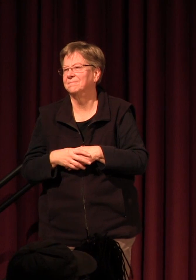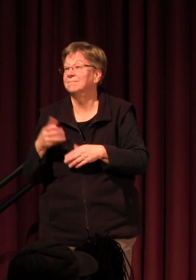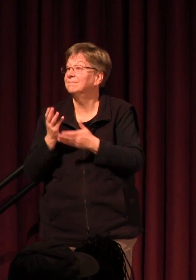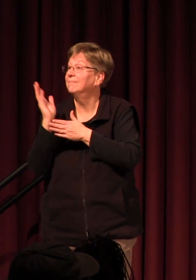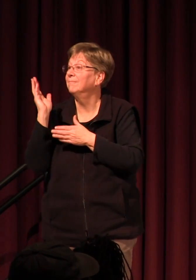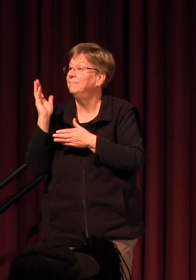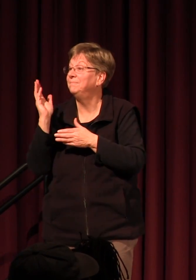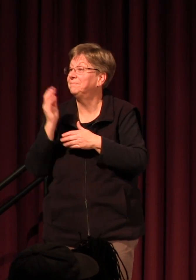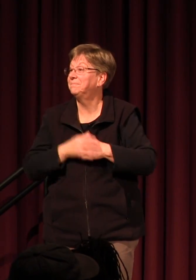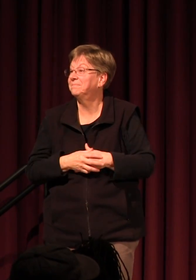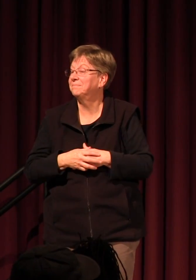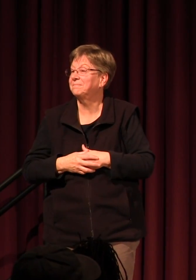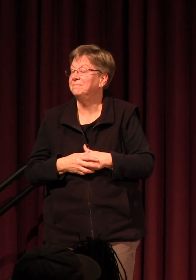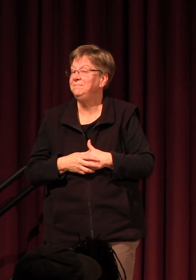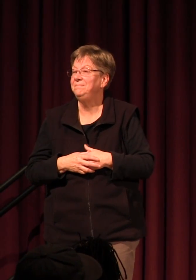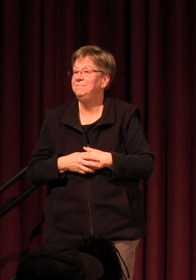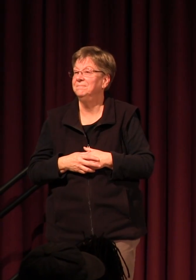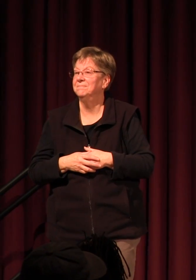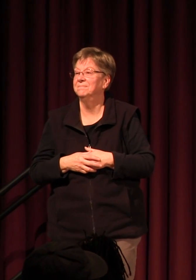All right.